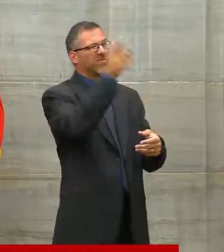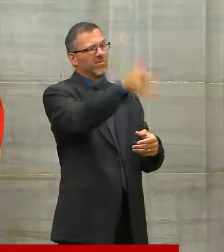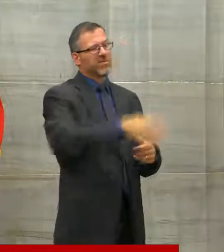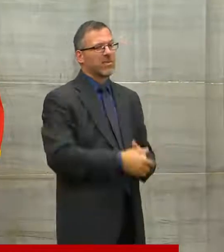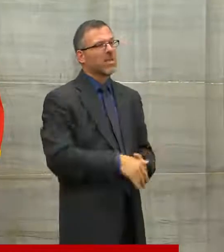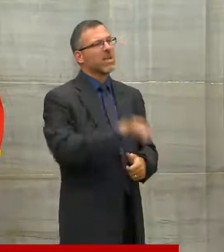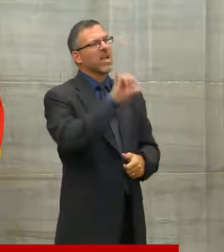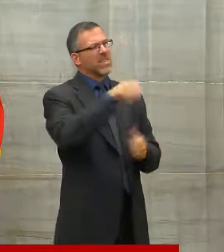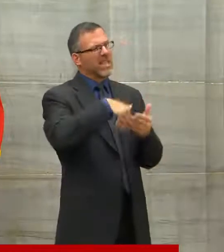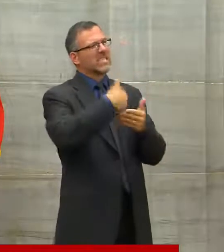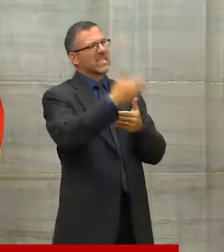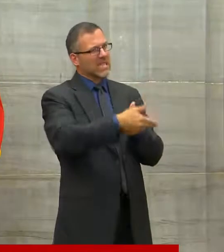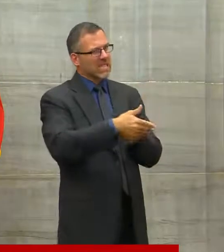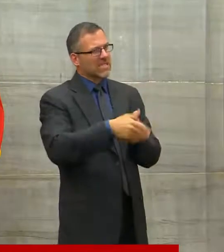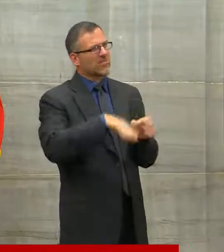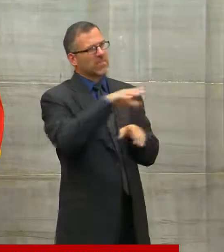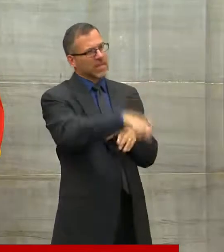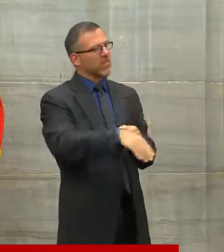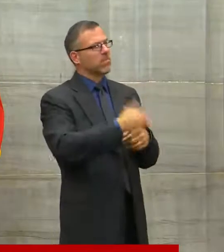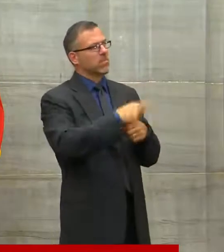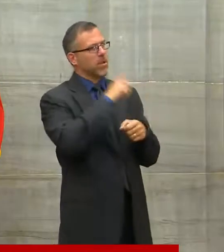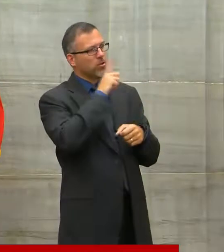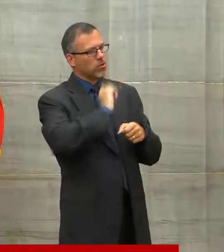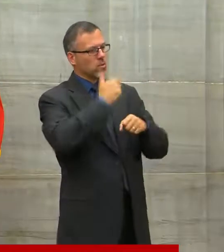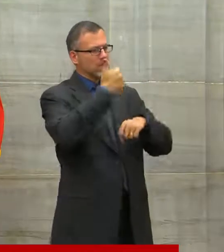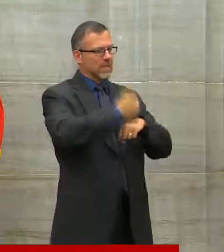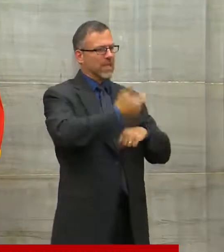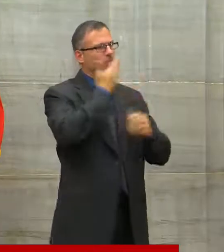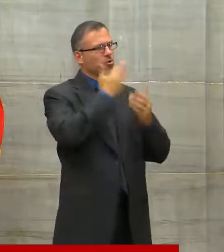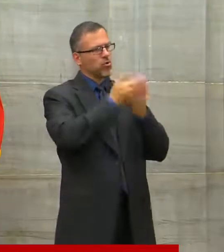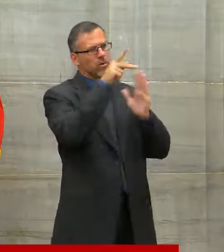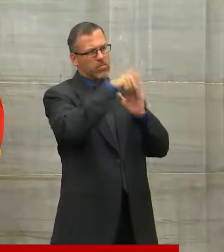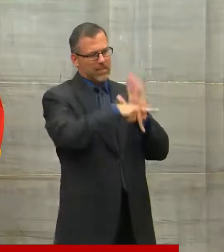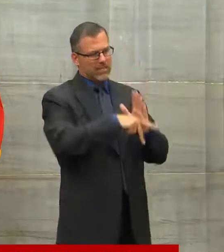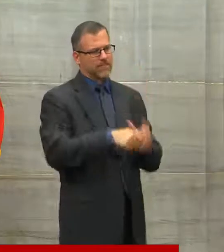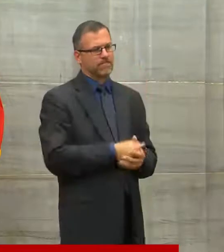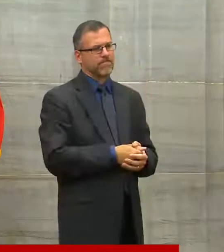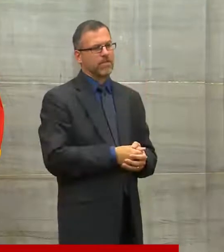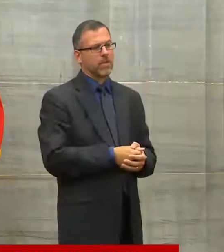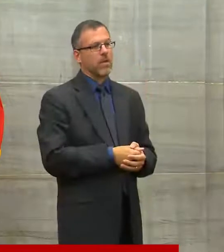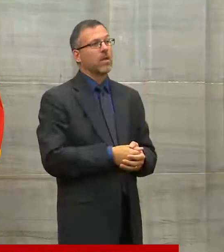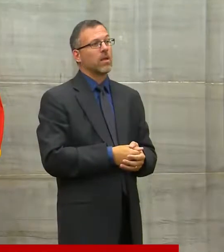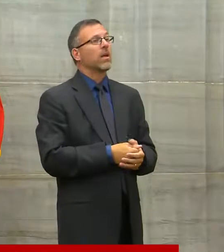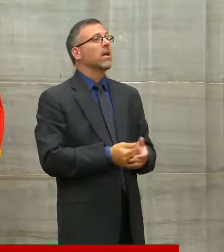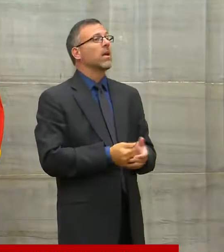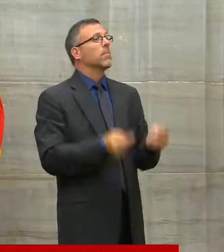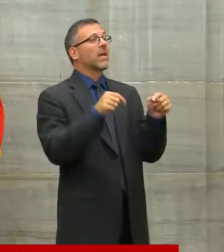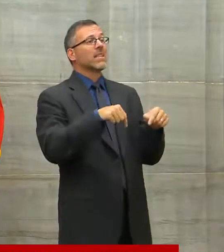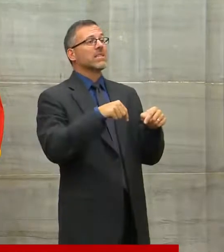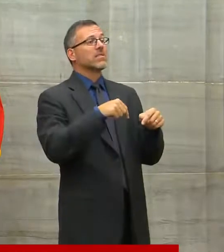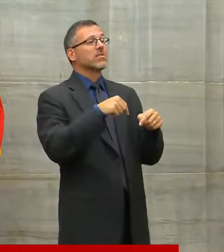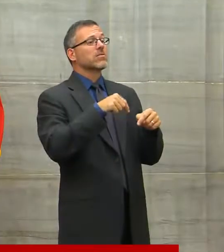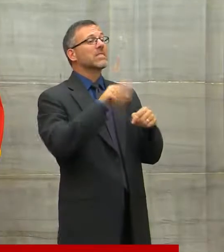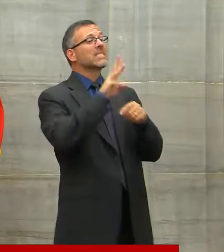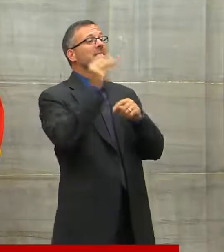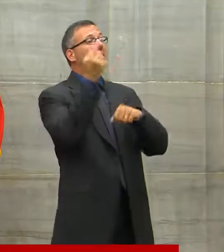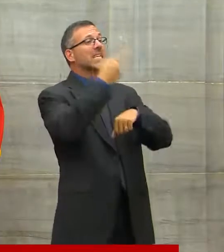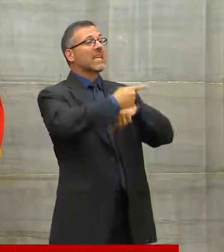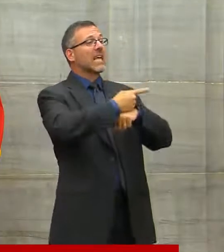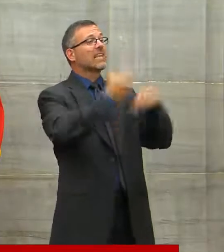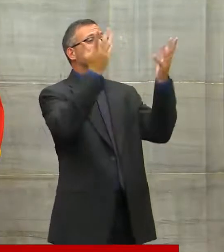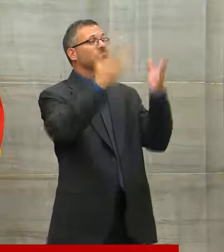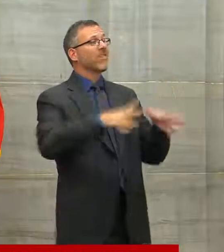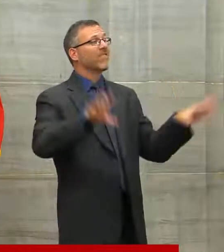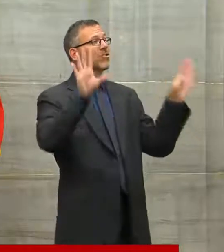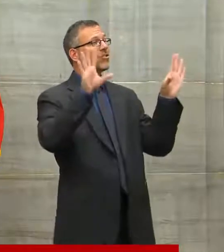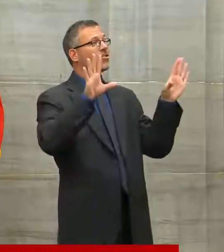step, is develop the practices. But then, this is a process that won't stop. I believe we've